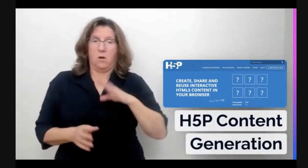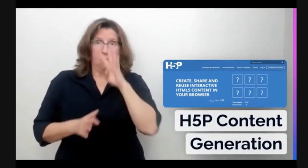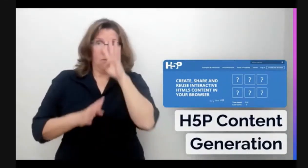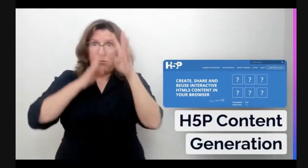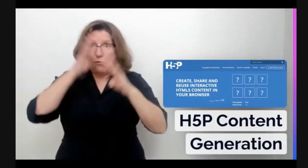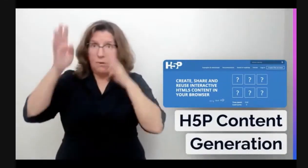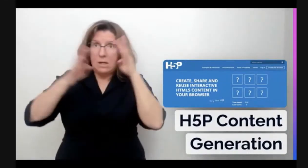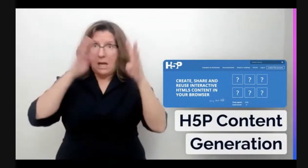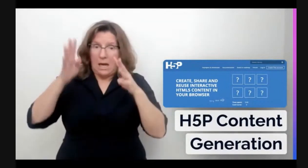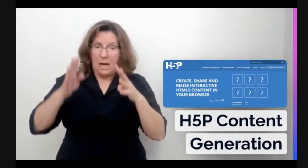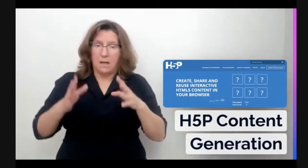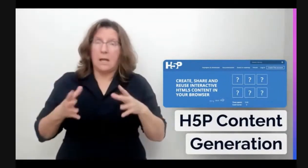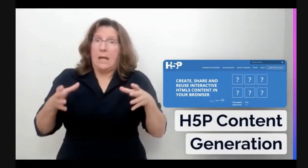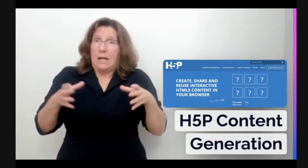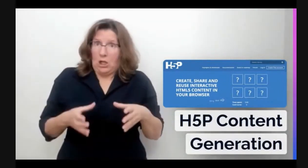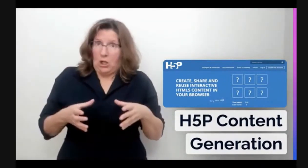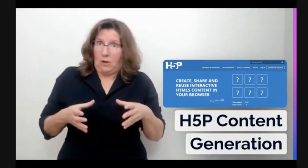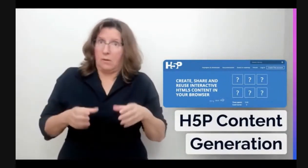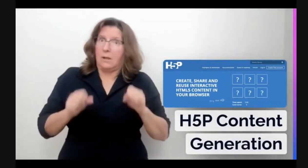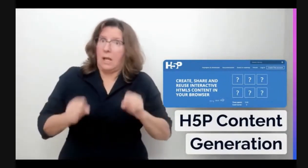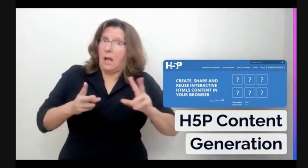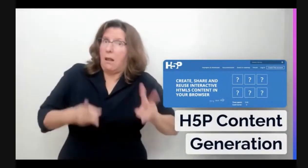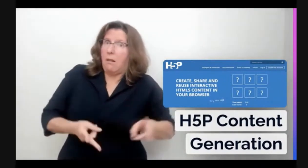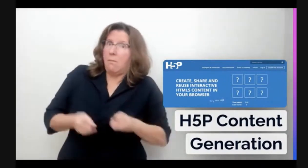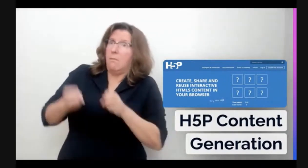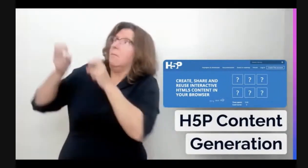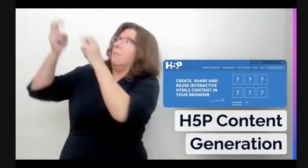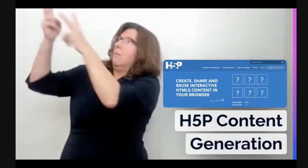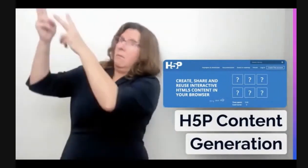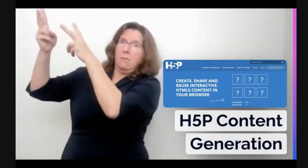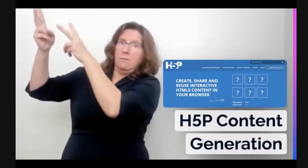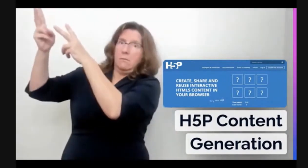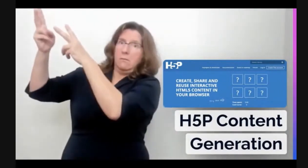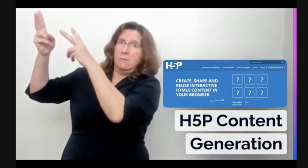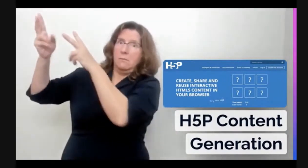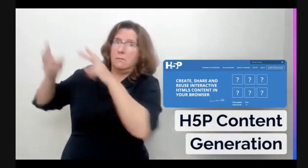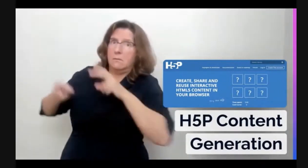in H5P can be easily stored and shared.